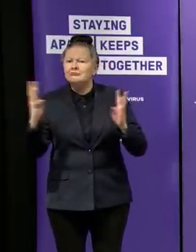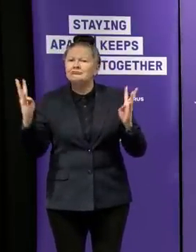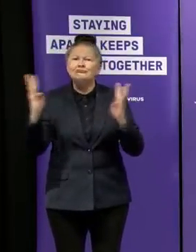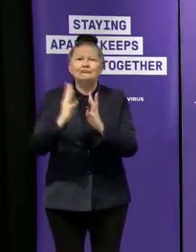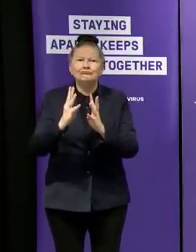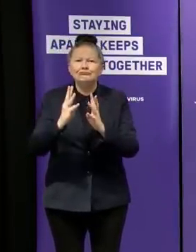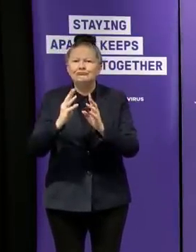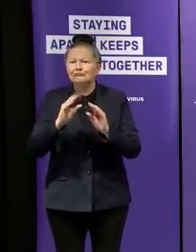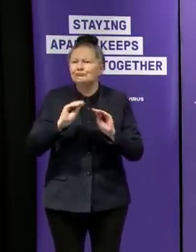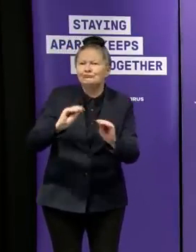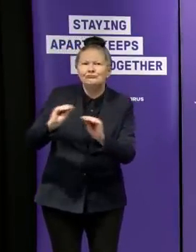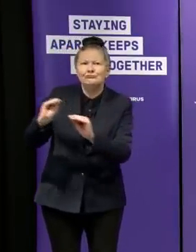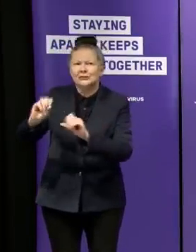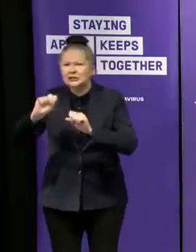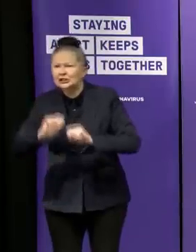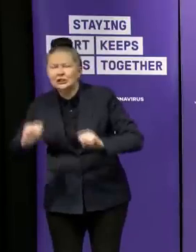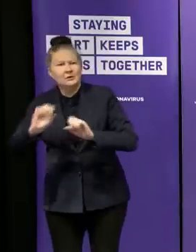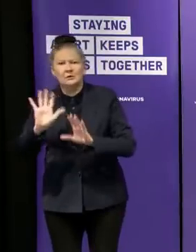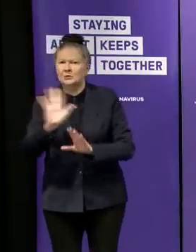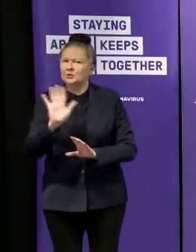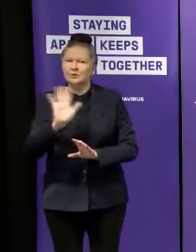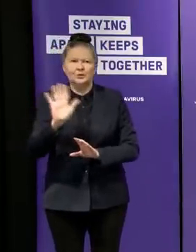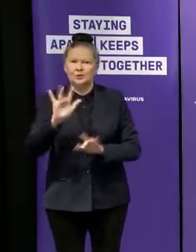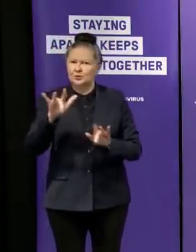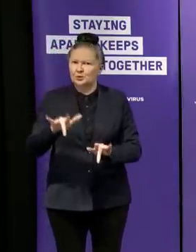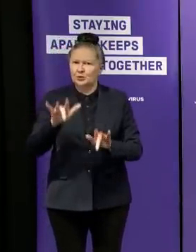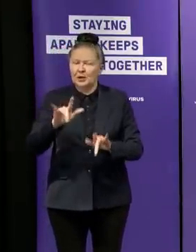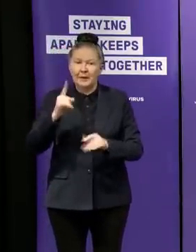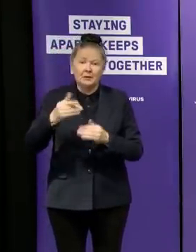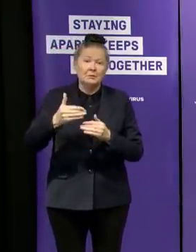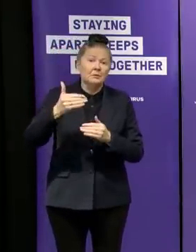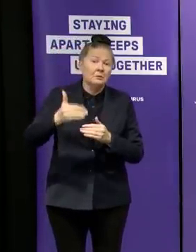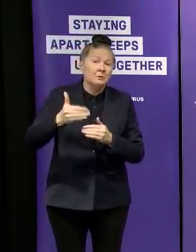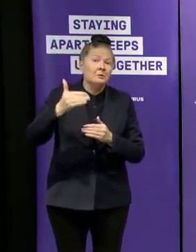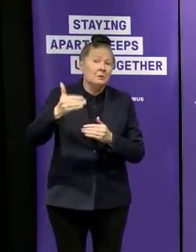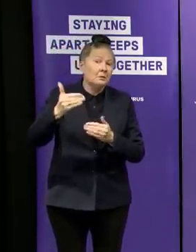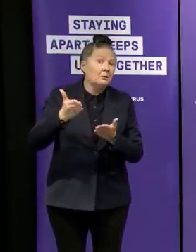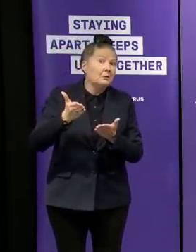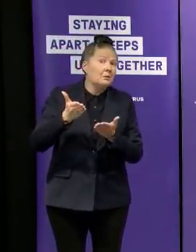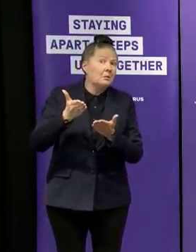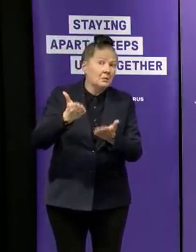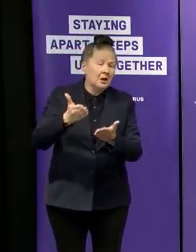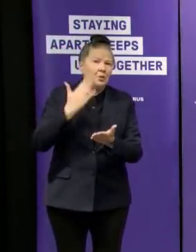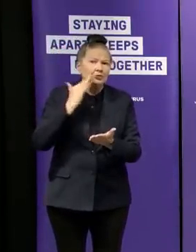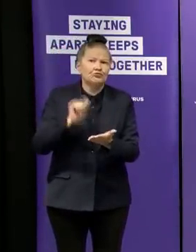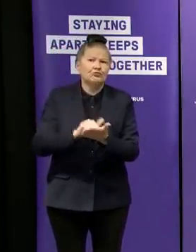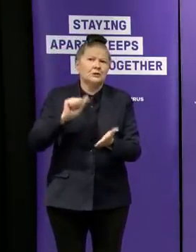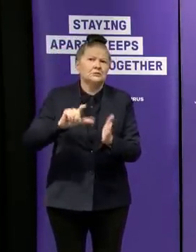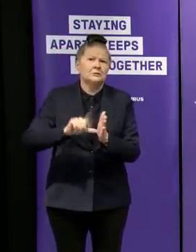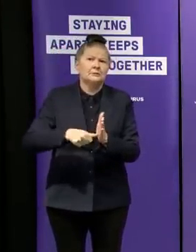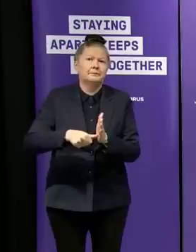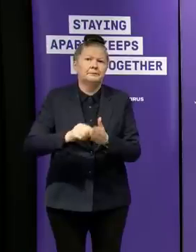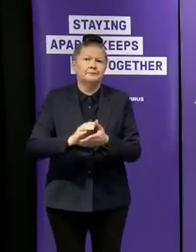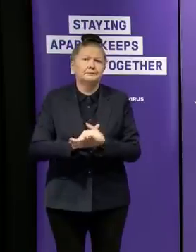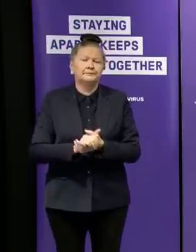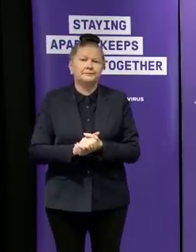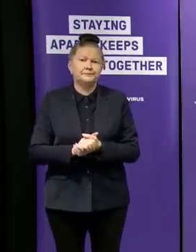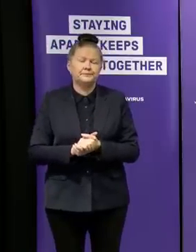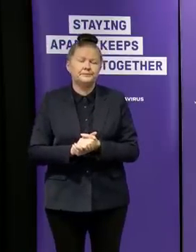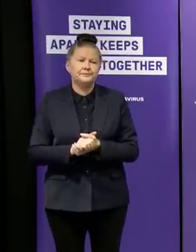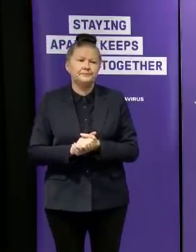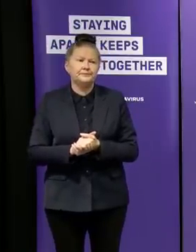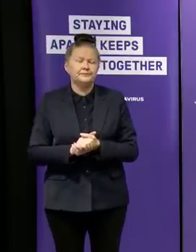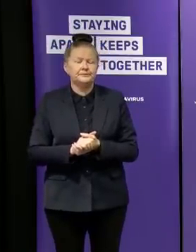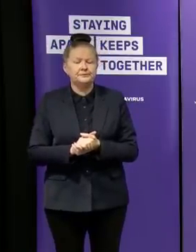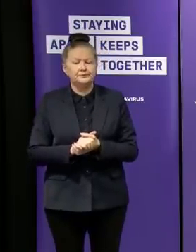but as we see those restrictions ease, that will come in due course. We